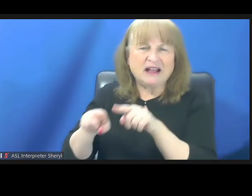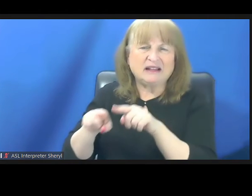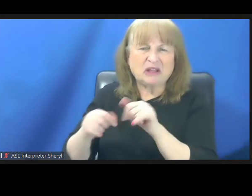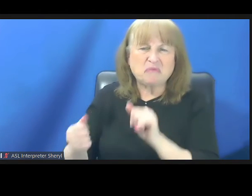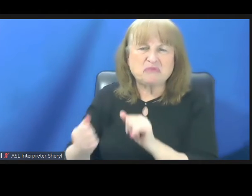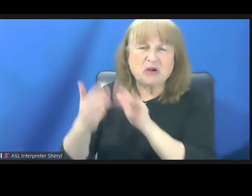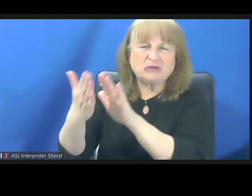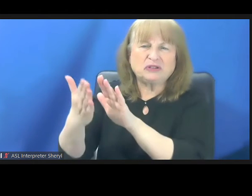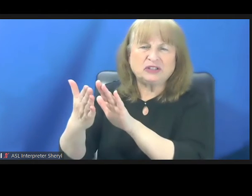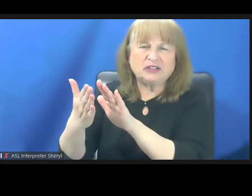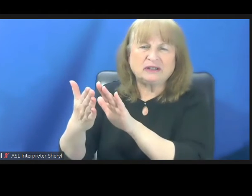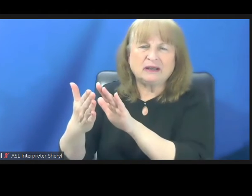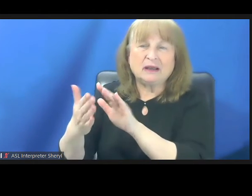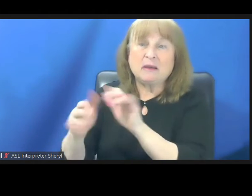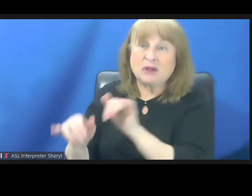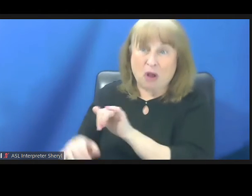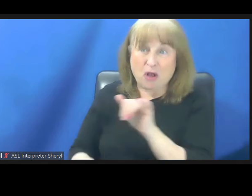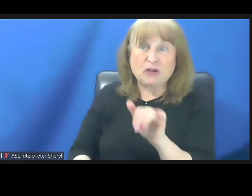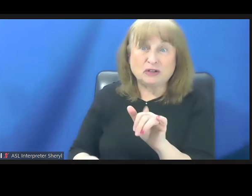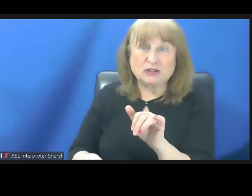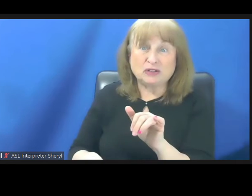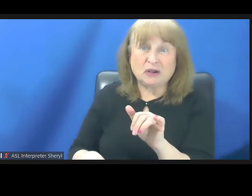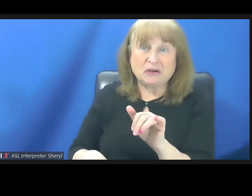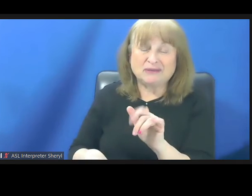our parallel approaches, but